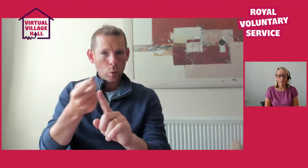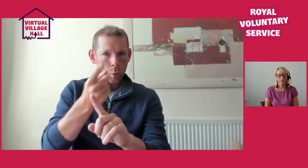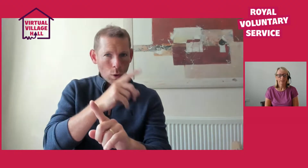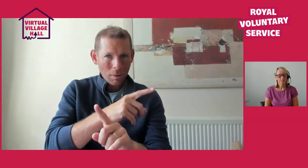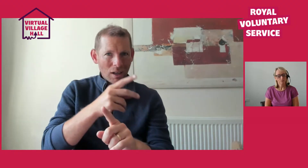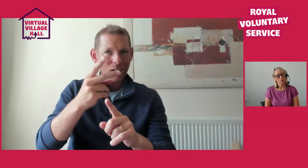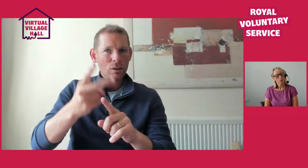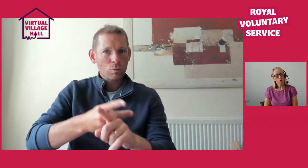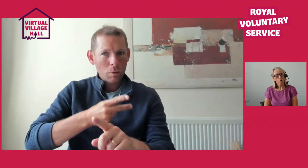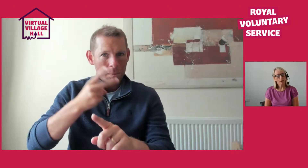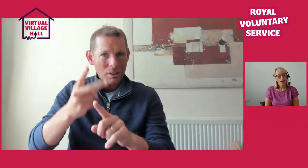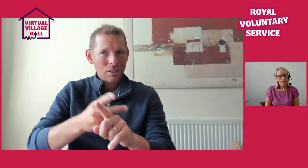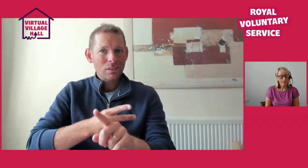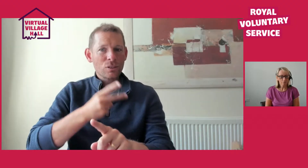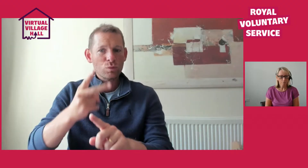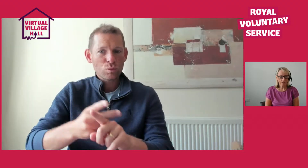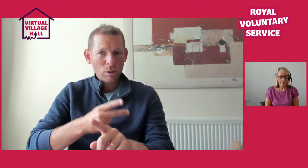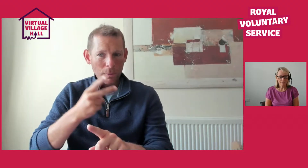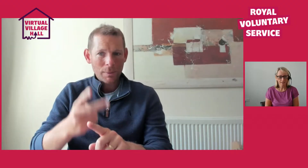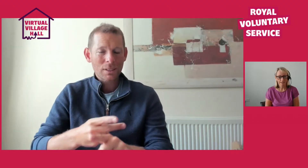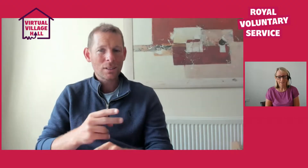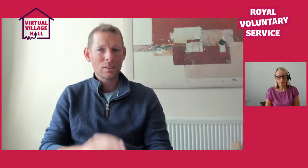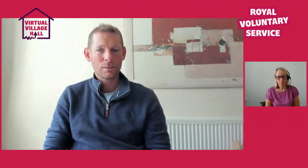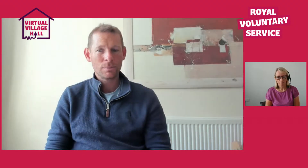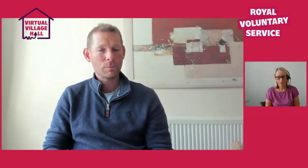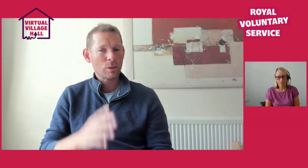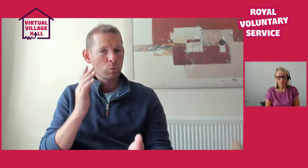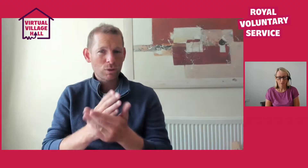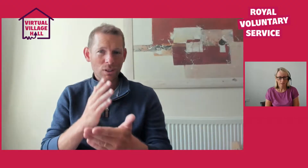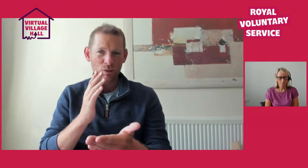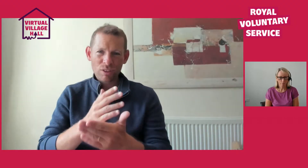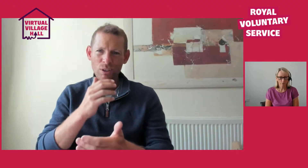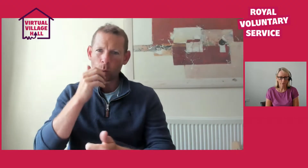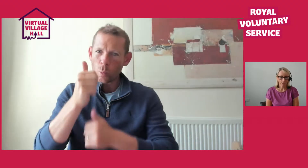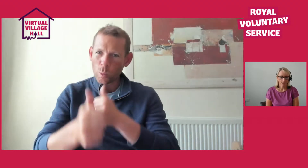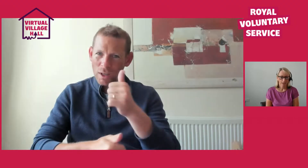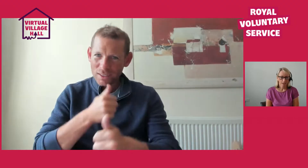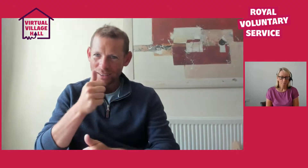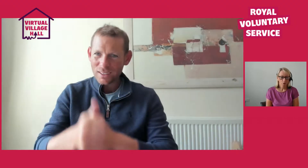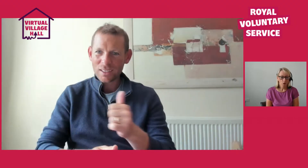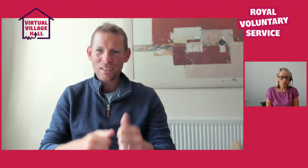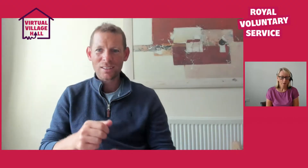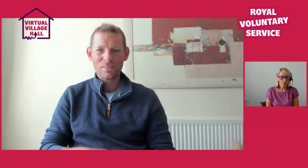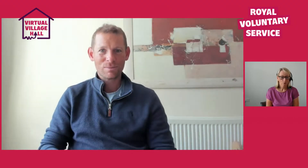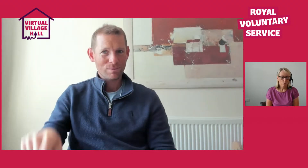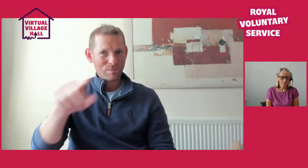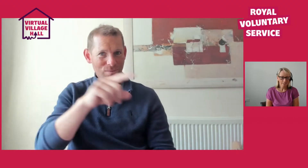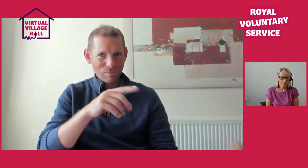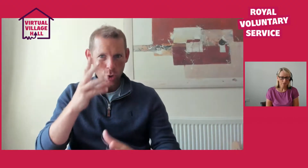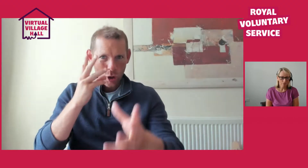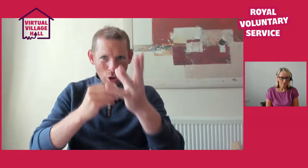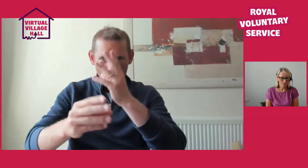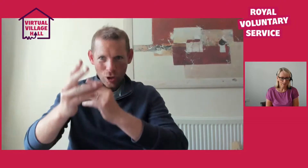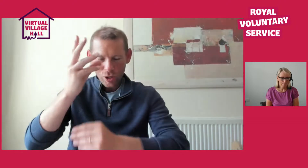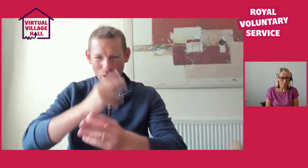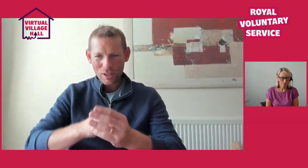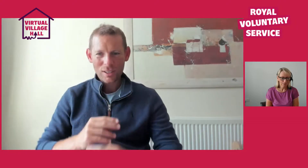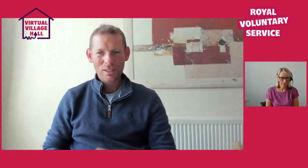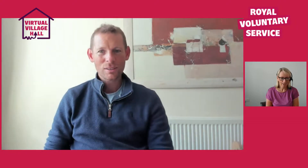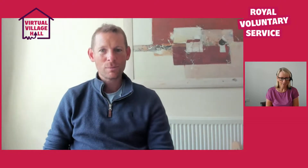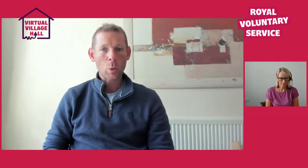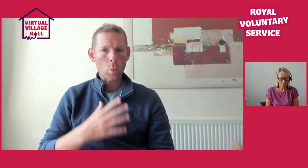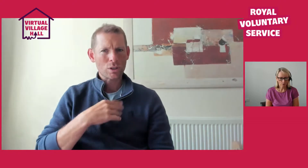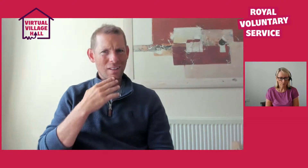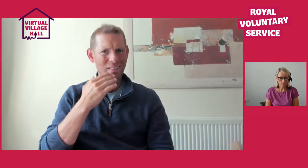YouTube. So you can go back and repeat the signs and refresh yourself with your learning. But honestly, really well done,